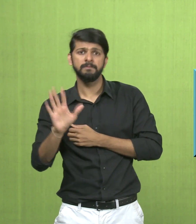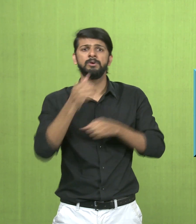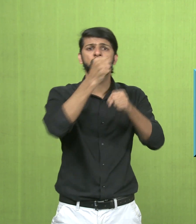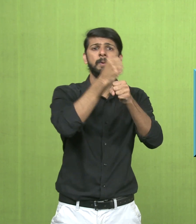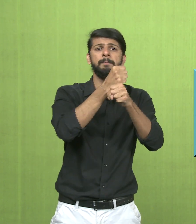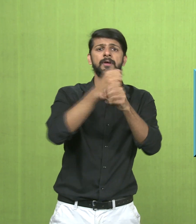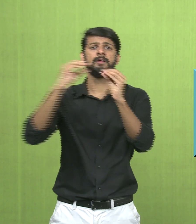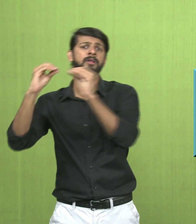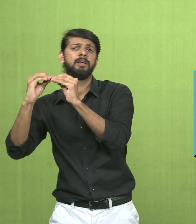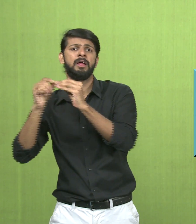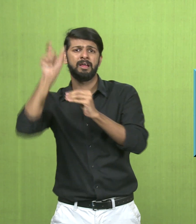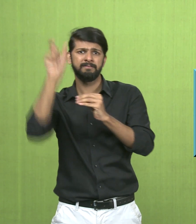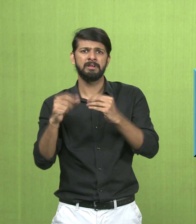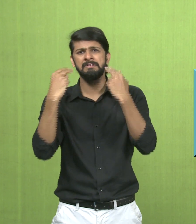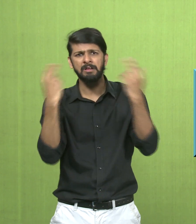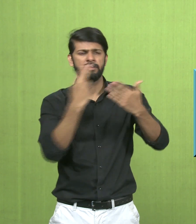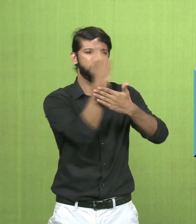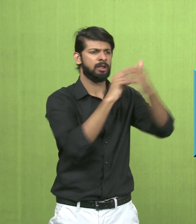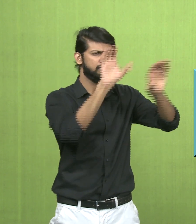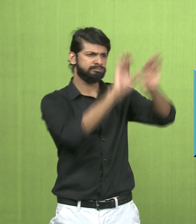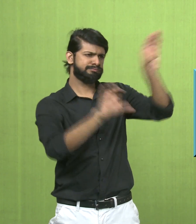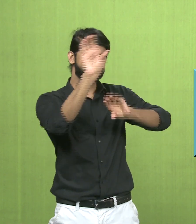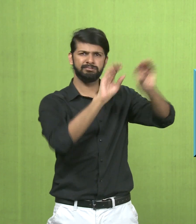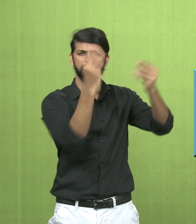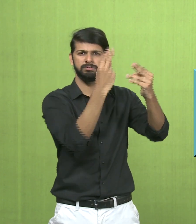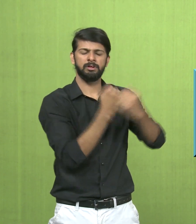and Georges Braque.